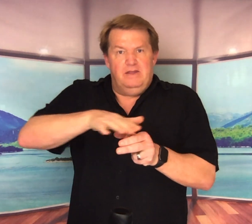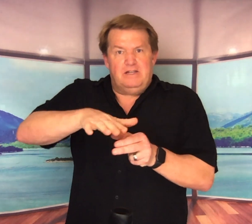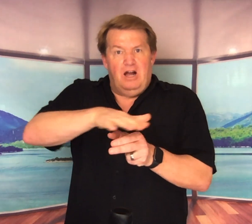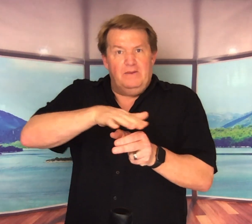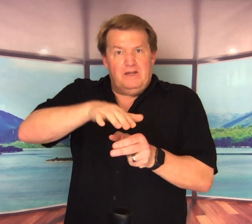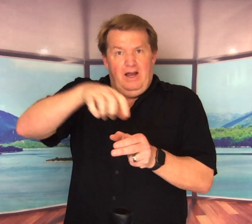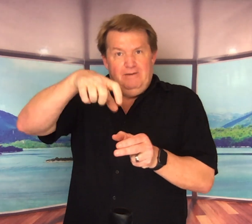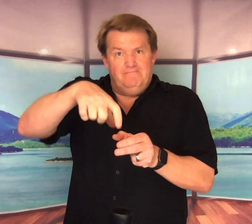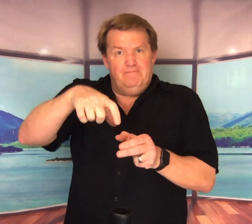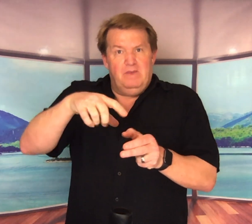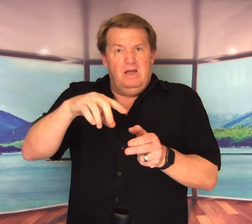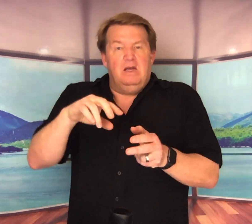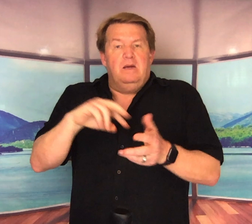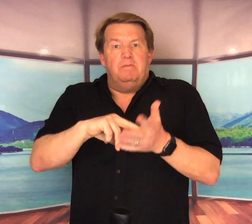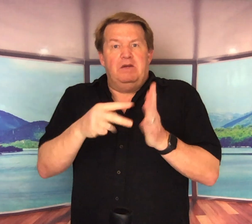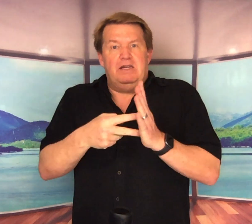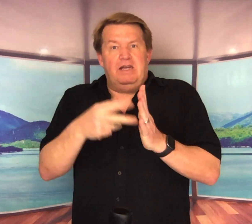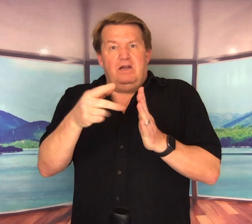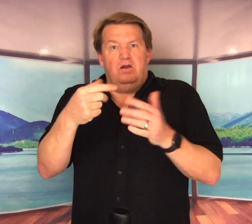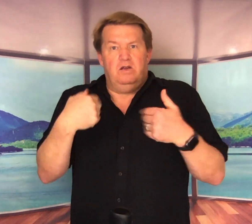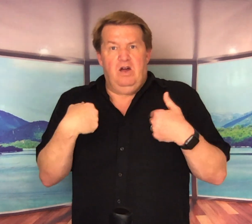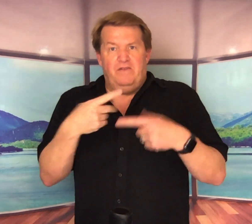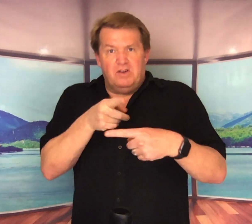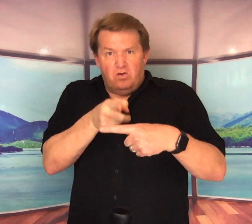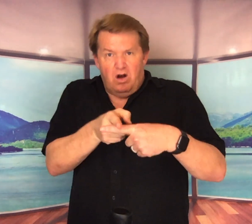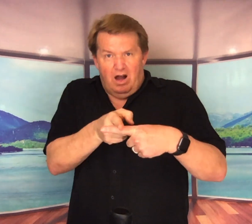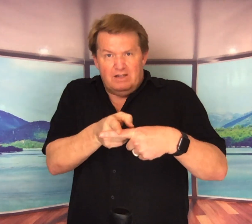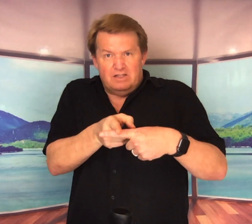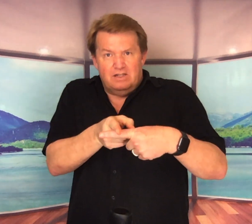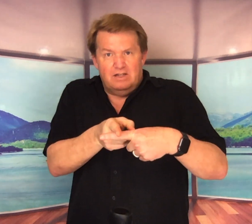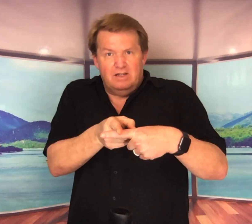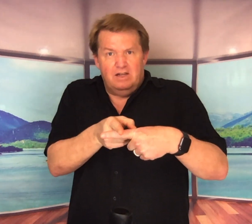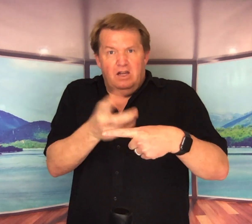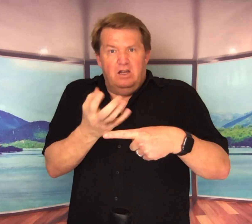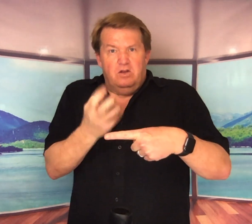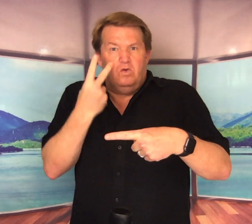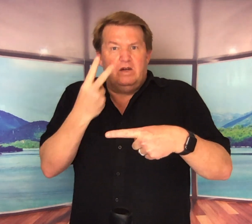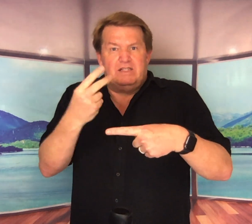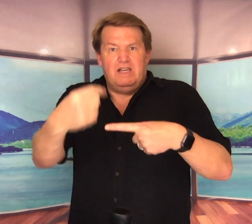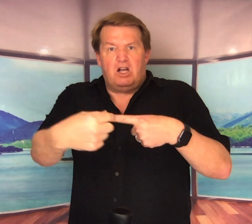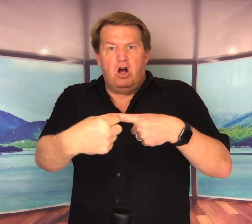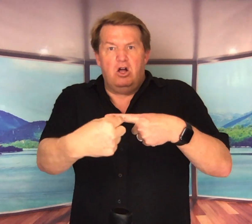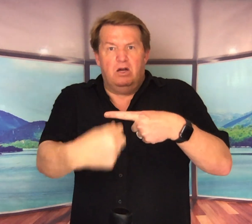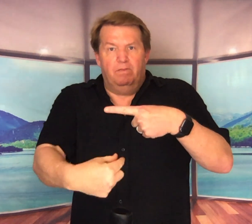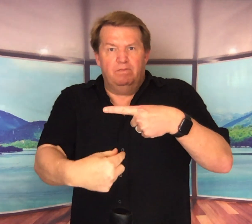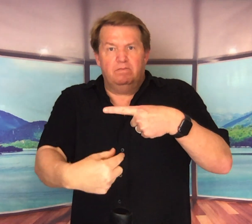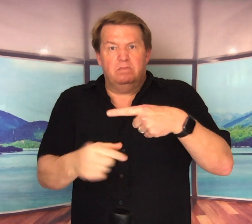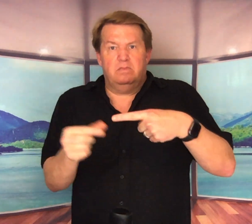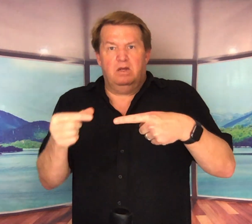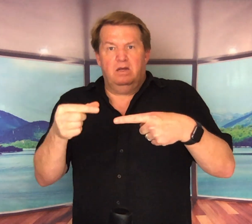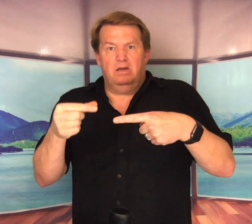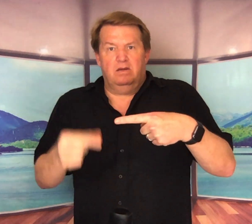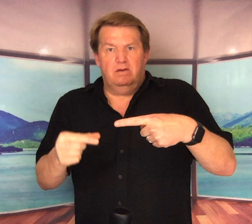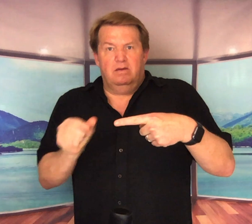top side, meaning you have the cross, you want to see a column